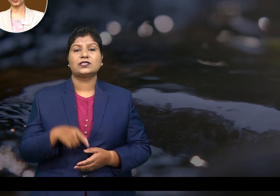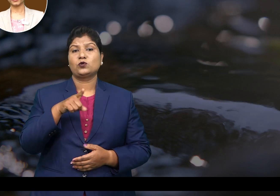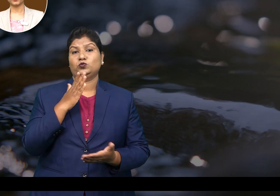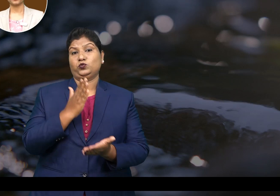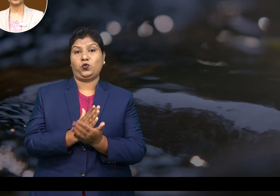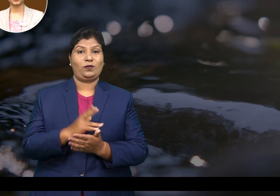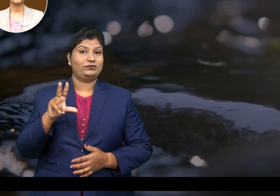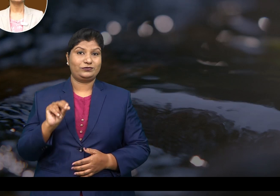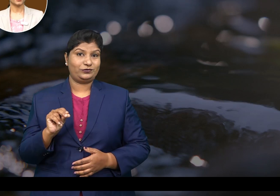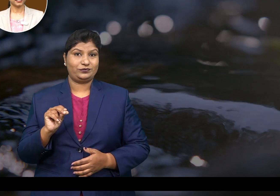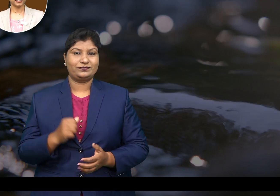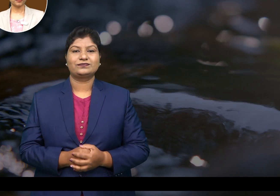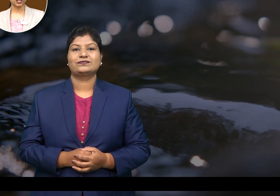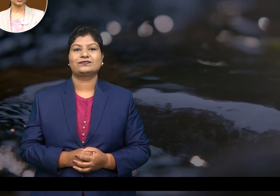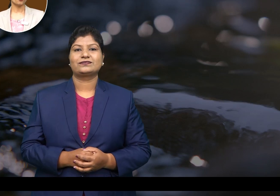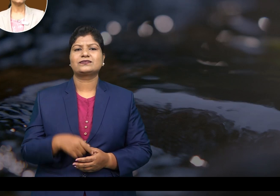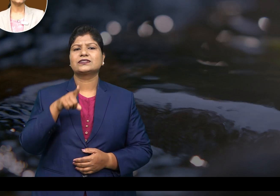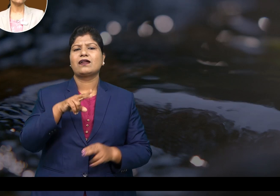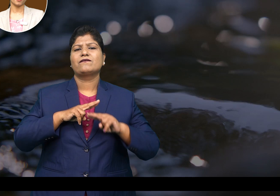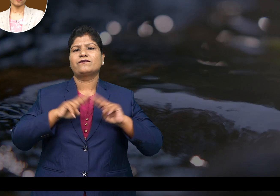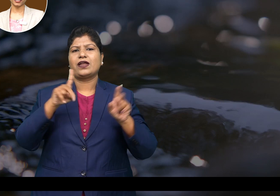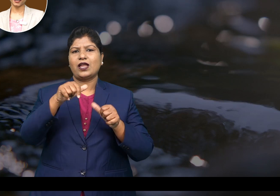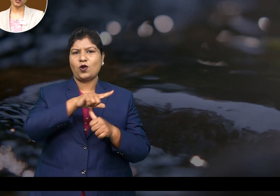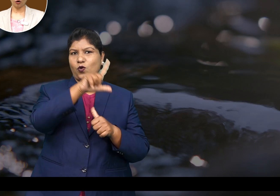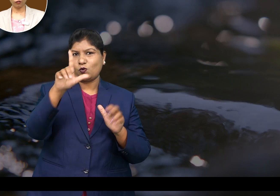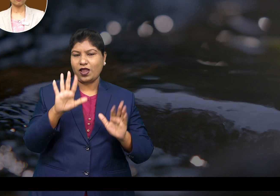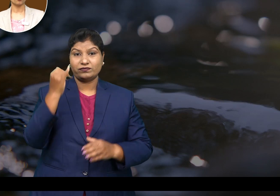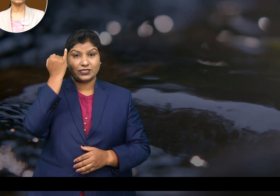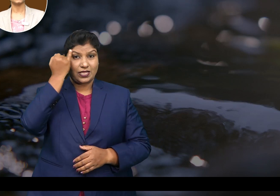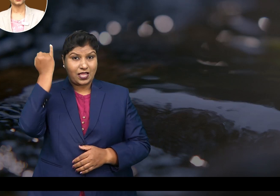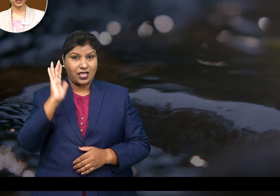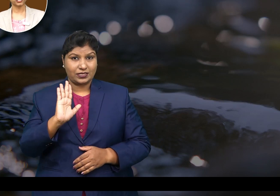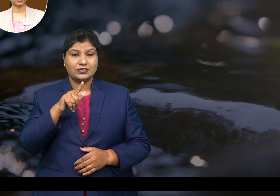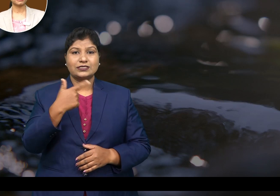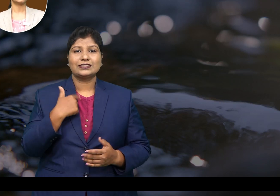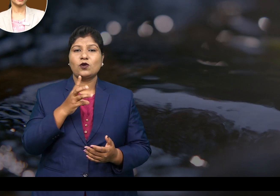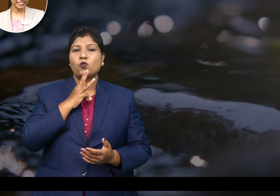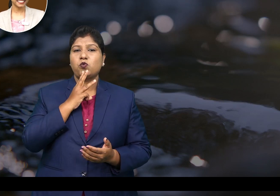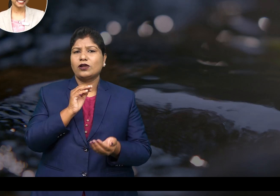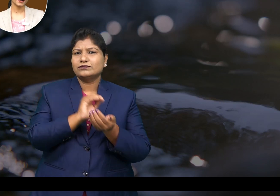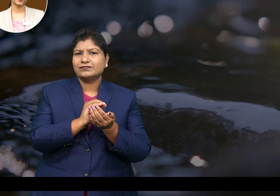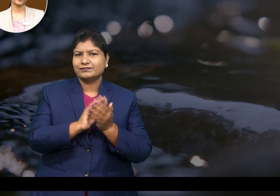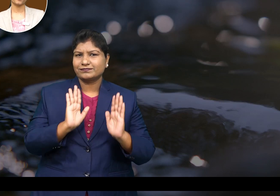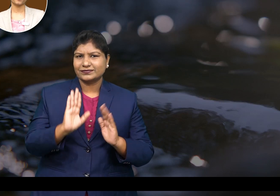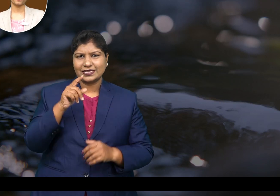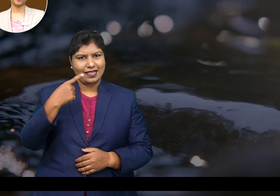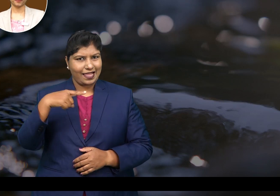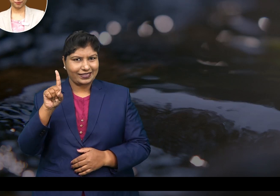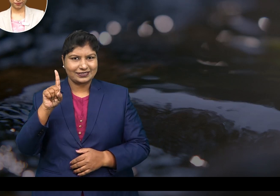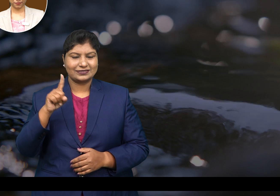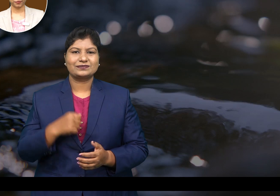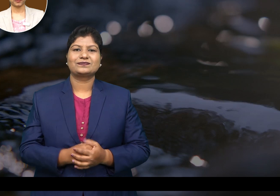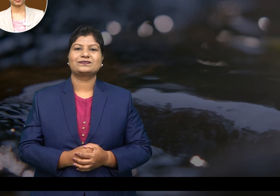Don't quit. Finally, you all need to have an idea of water conservation, right?